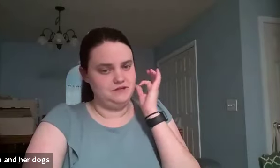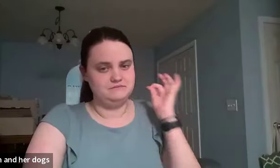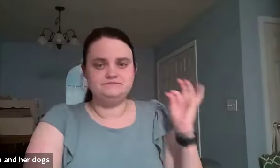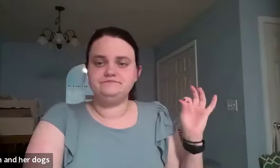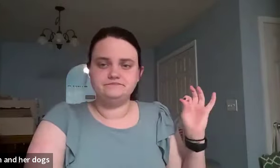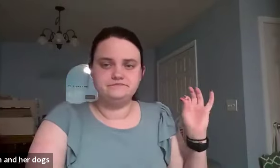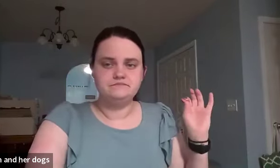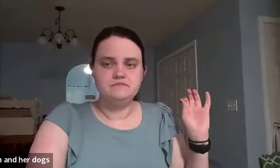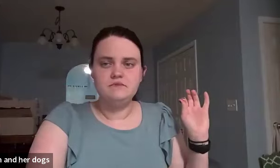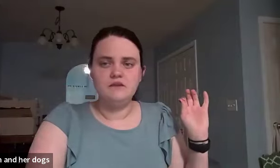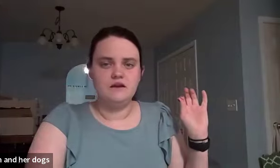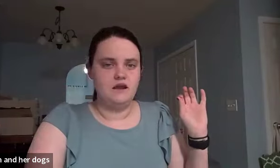be. Okay.